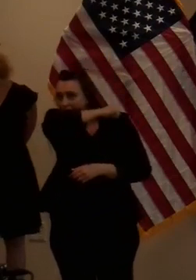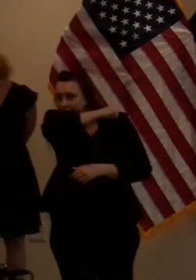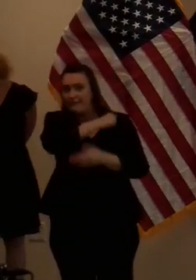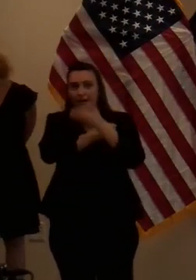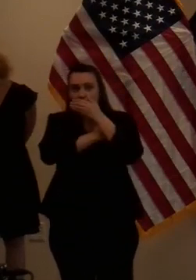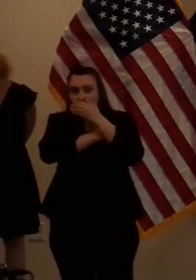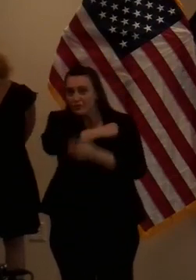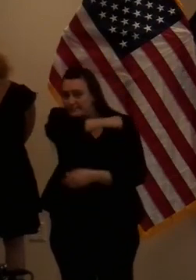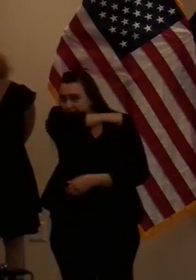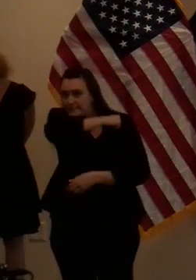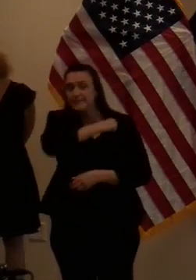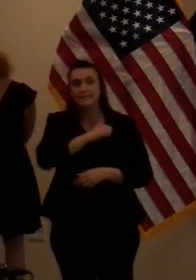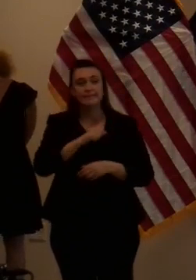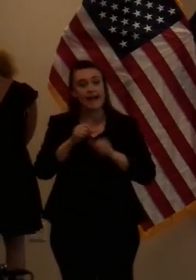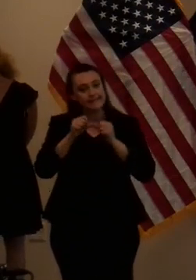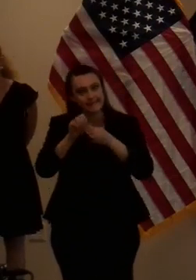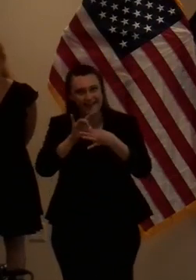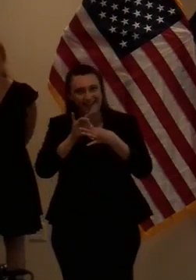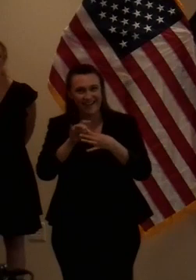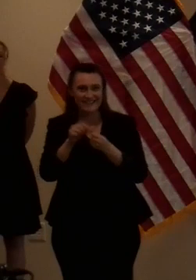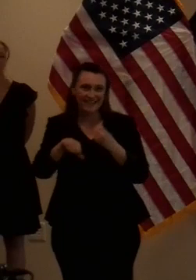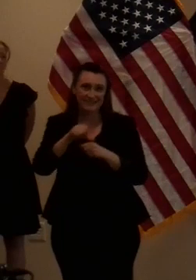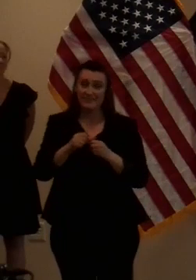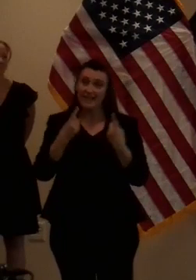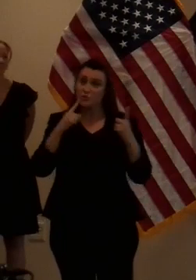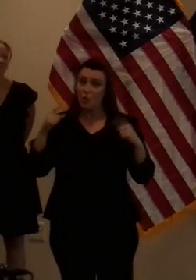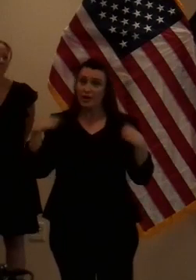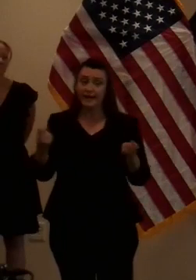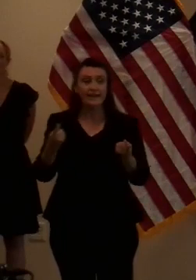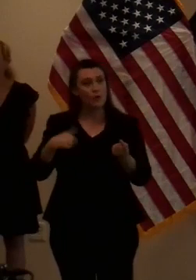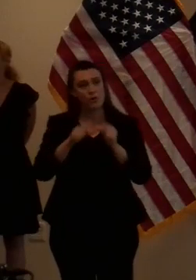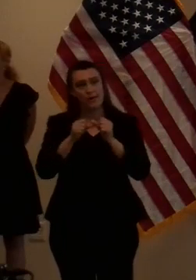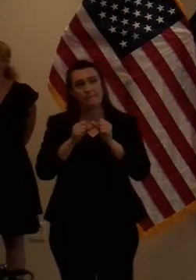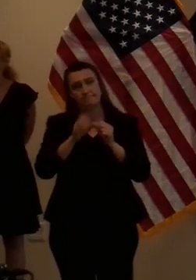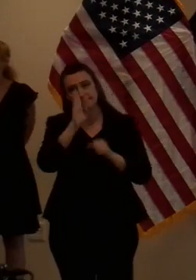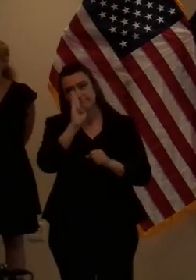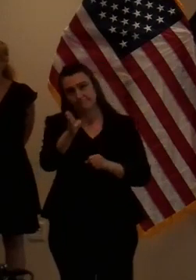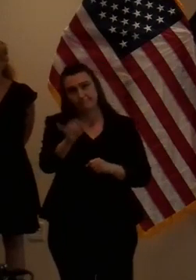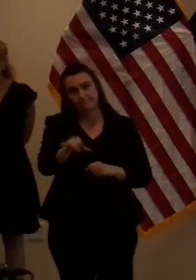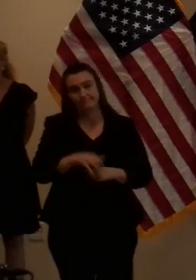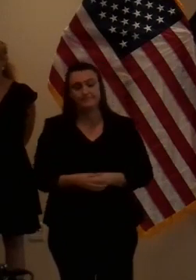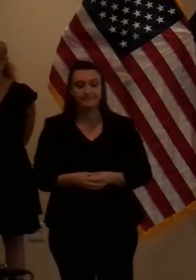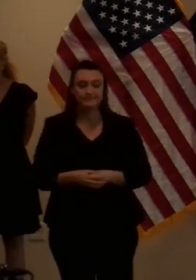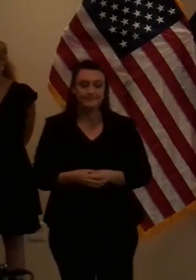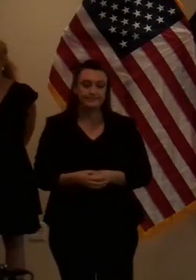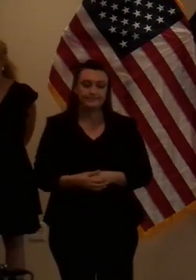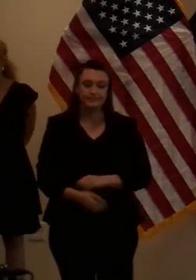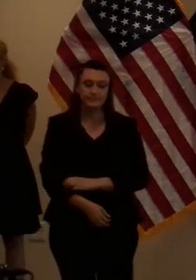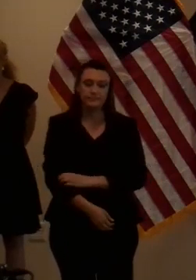staying connected. It's working, and we're going to stay the course.